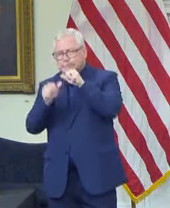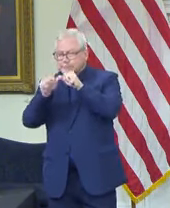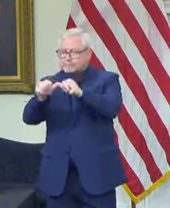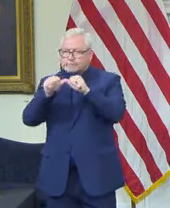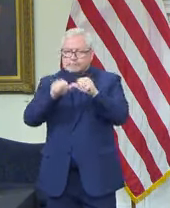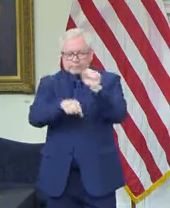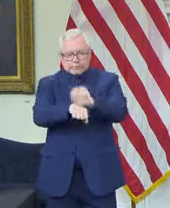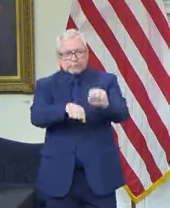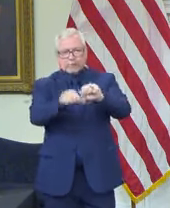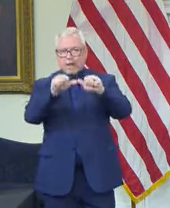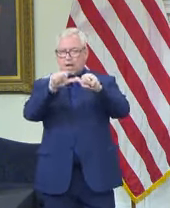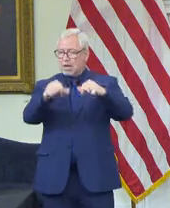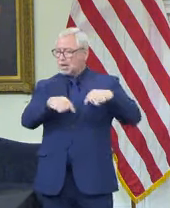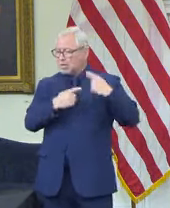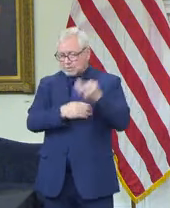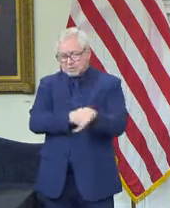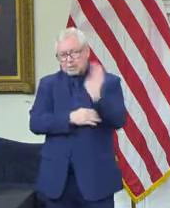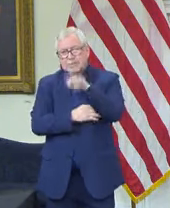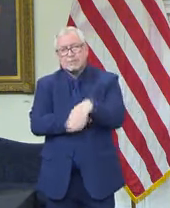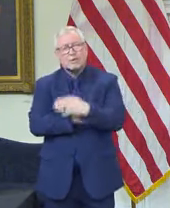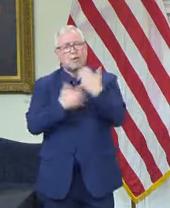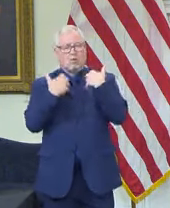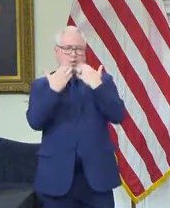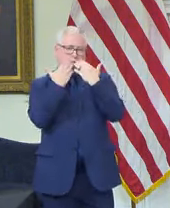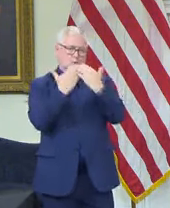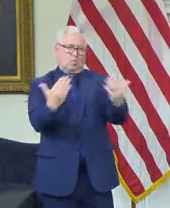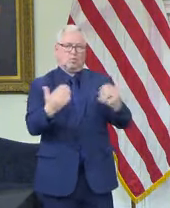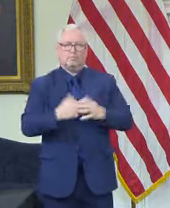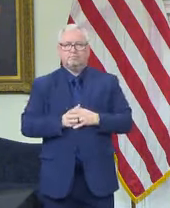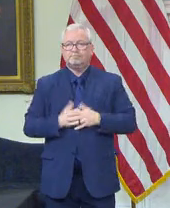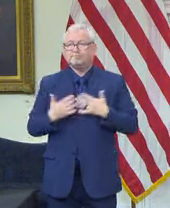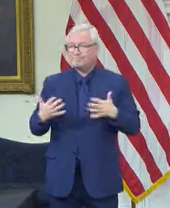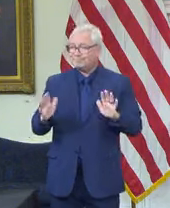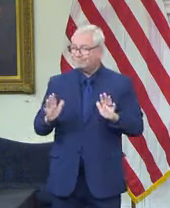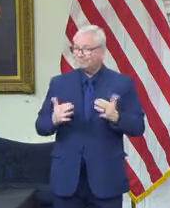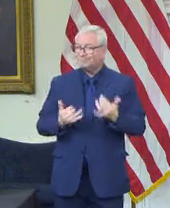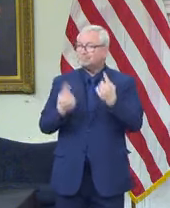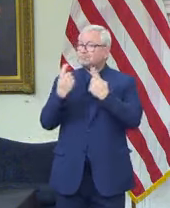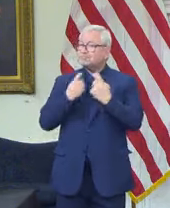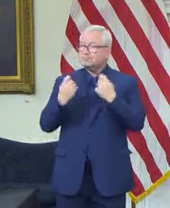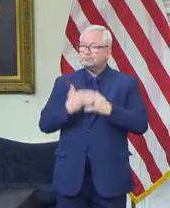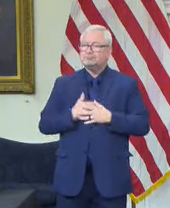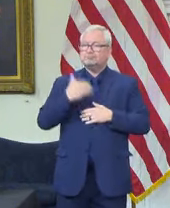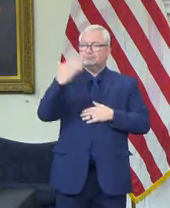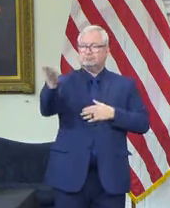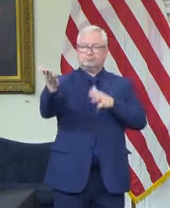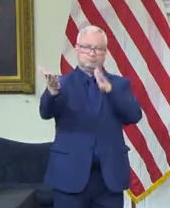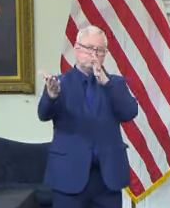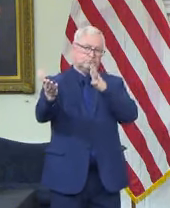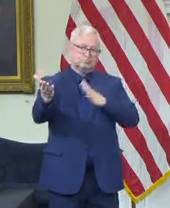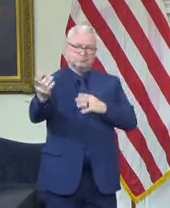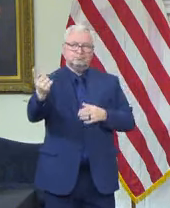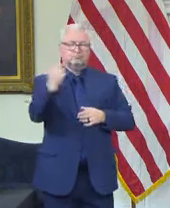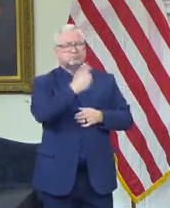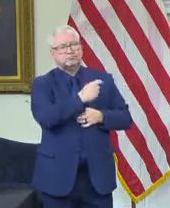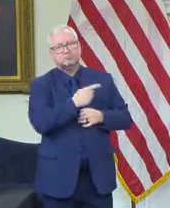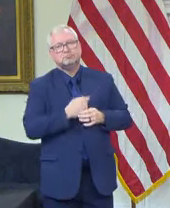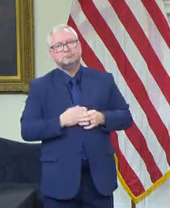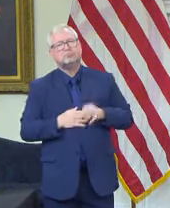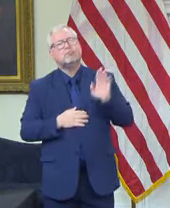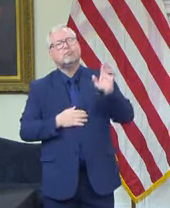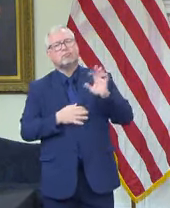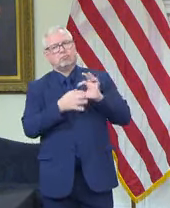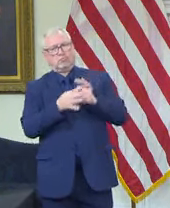that, I'd be happy to take some questions. Governor, you described the COVID deaths as a lagging metric. At what point are you